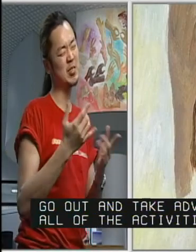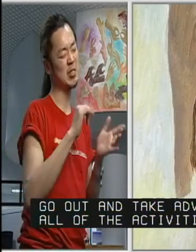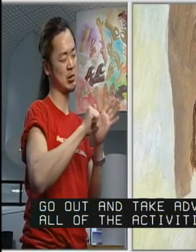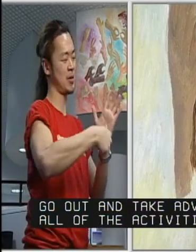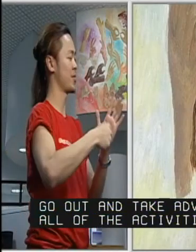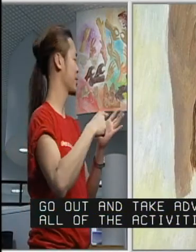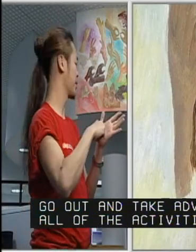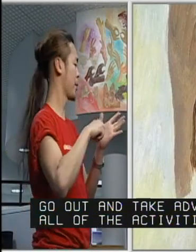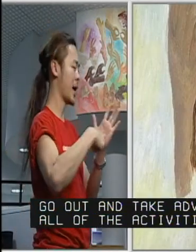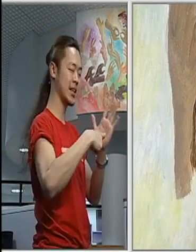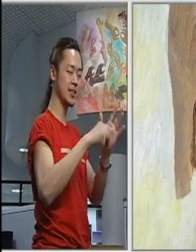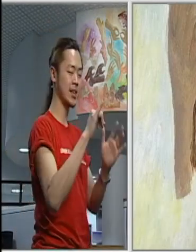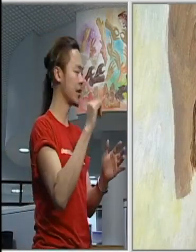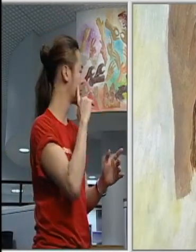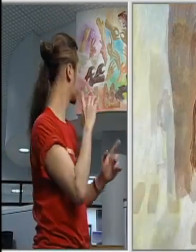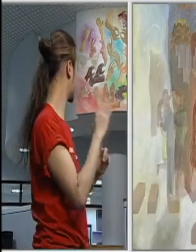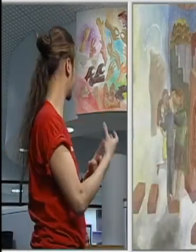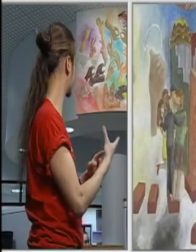activities here.